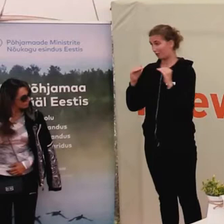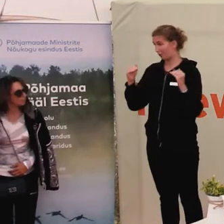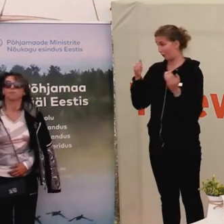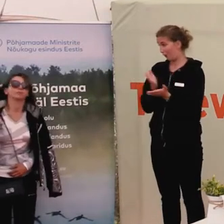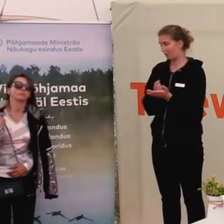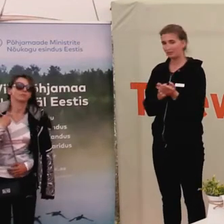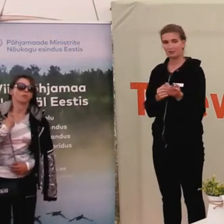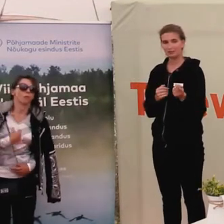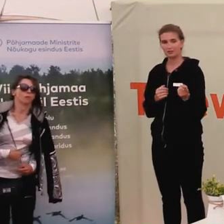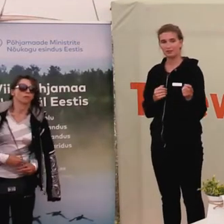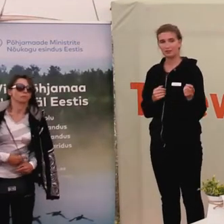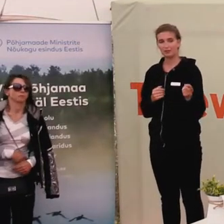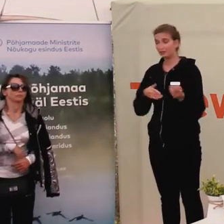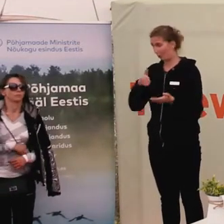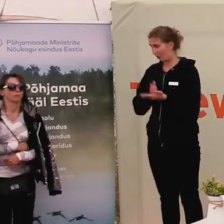so you mentioned.